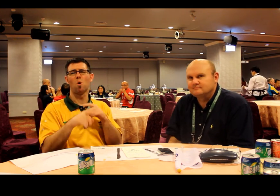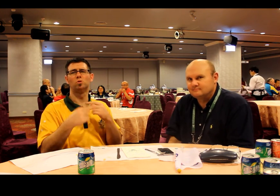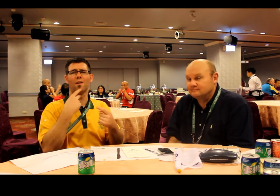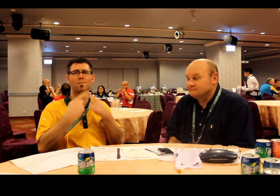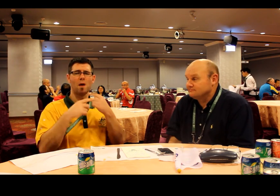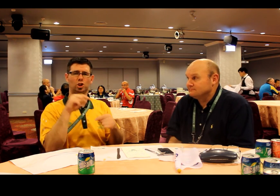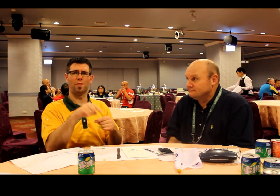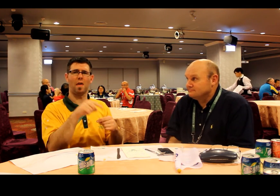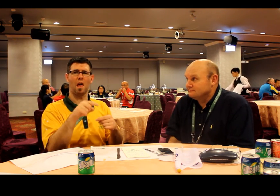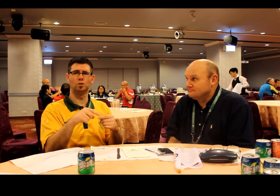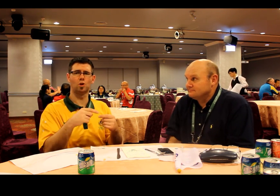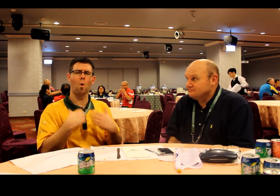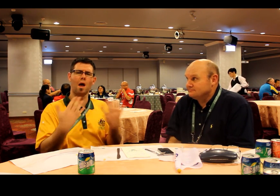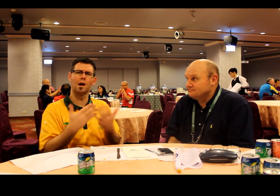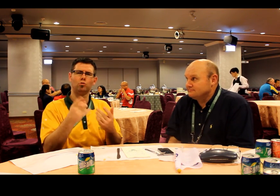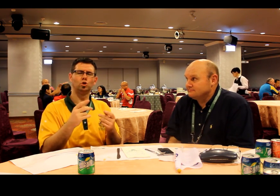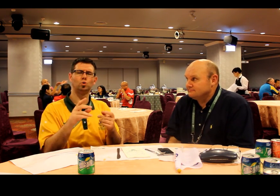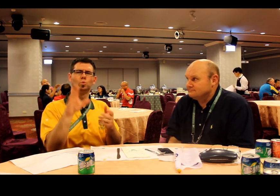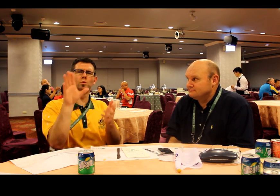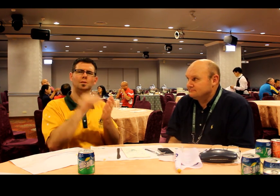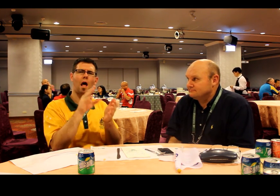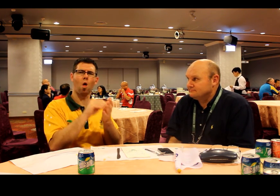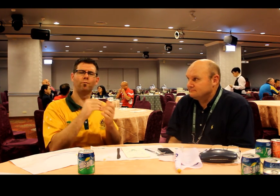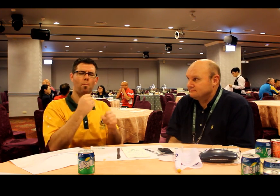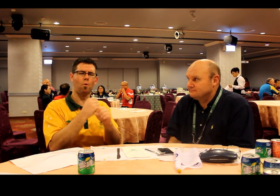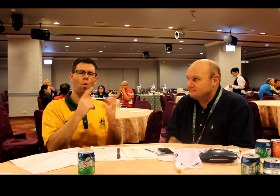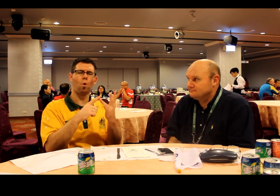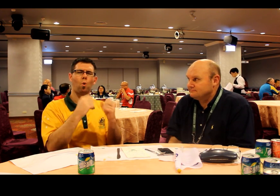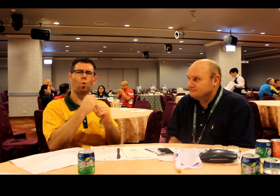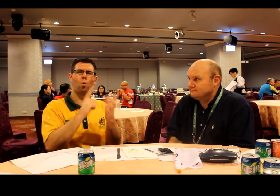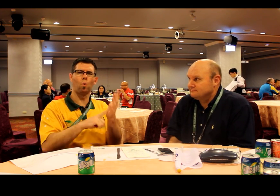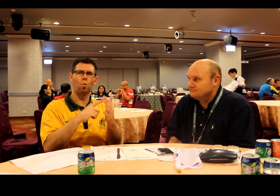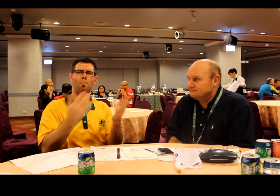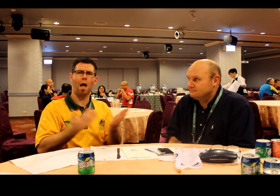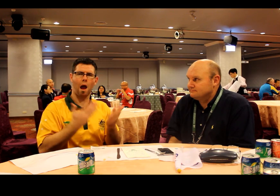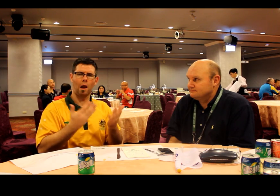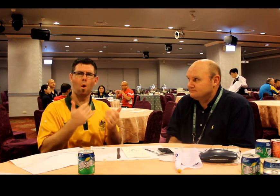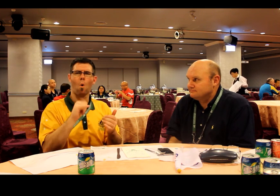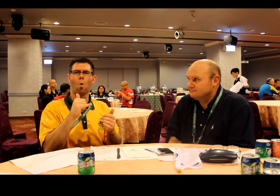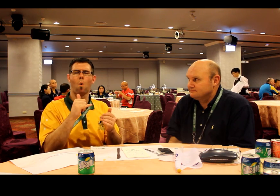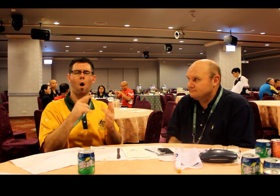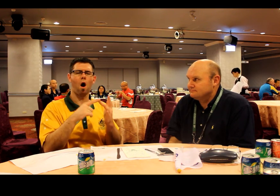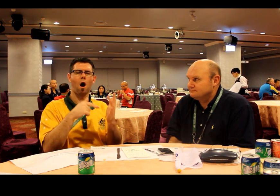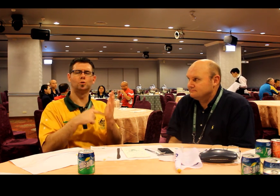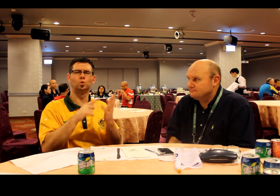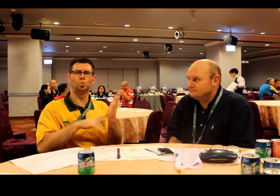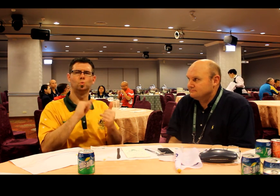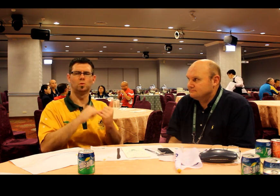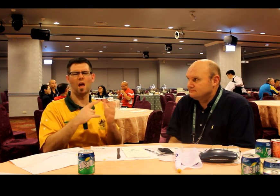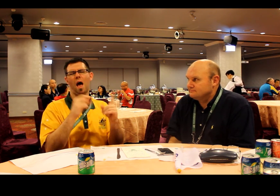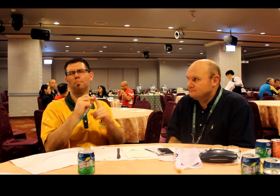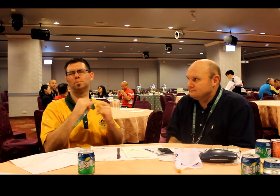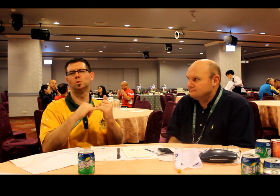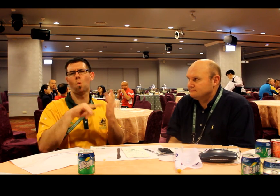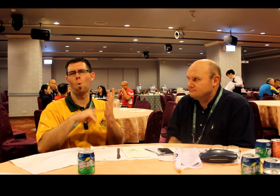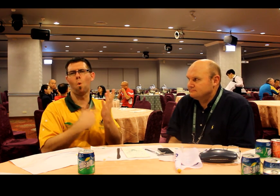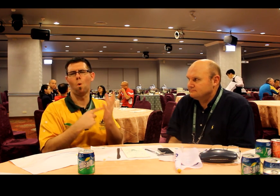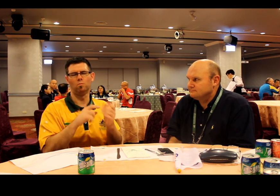supporters. And a lot of information is in that. We do encourage you to download that from Google Play or from iTunes